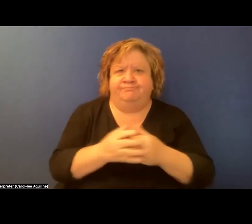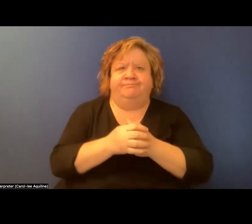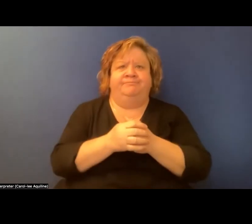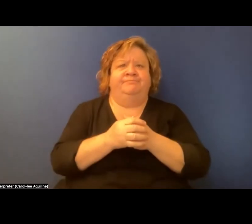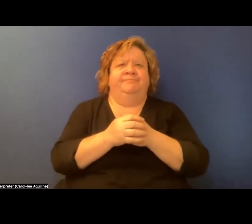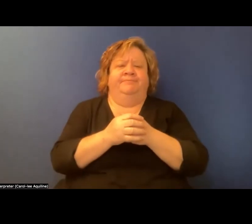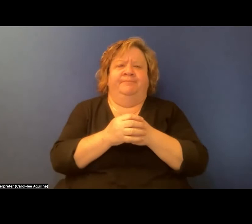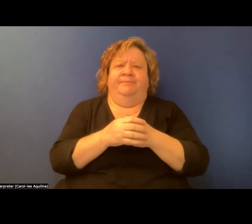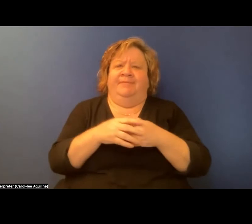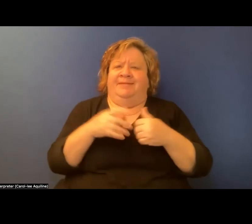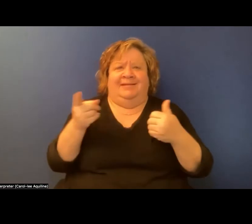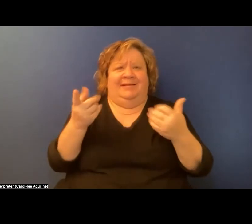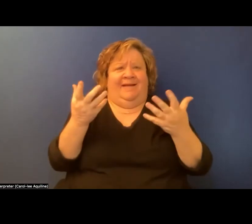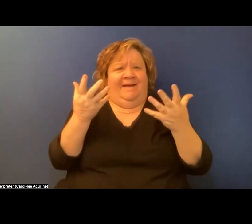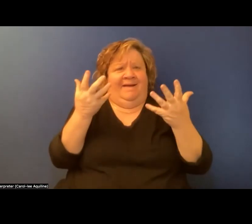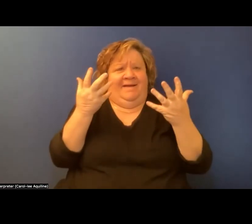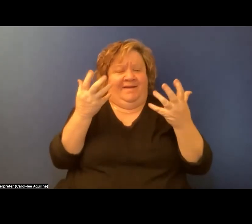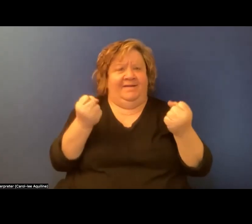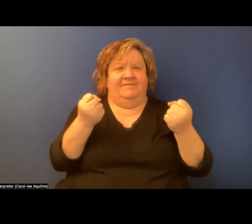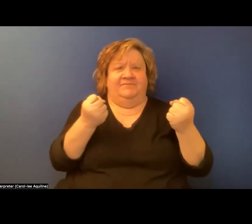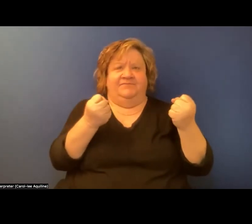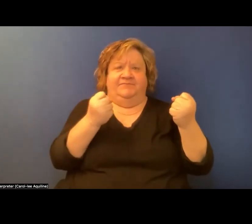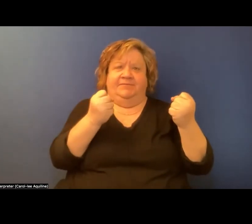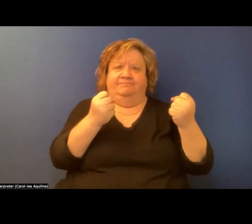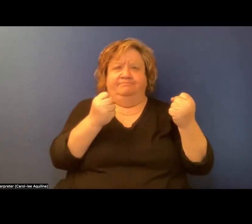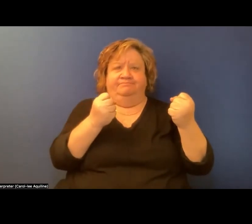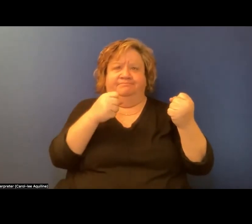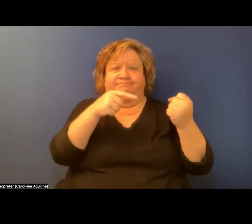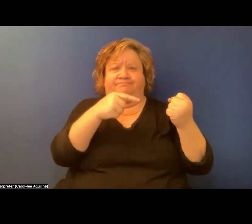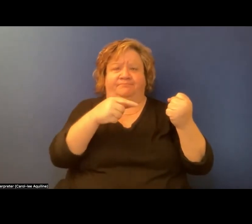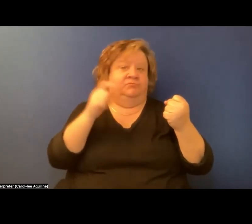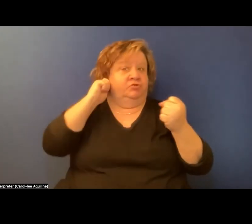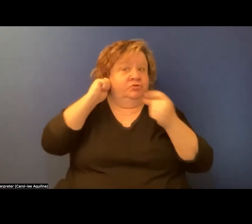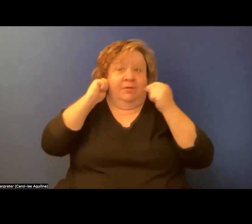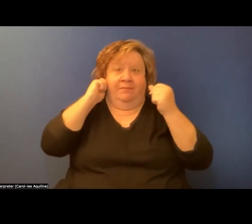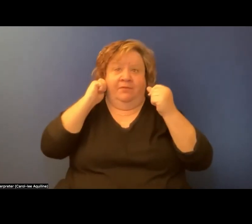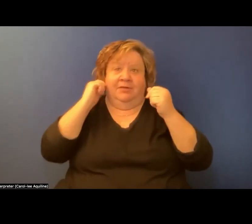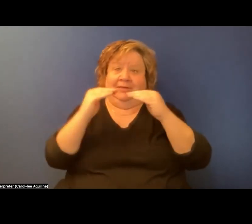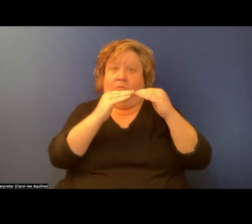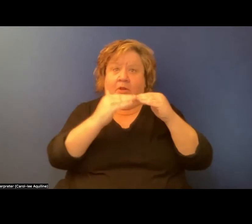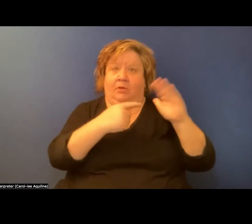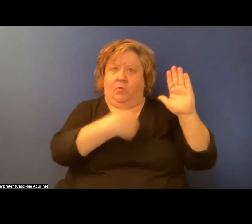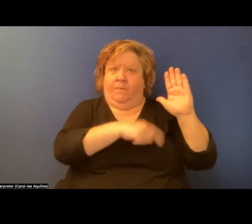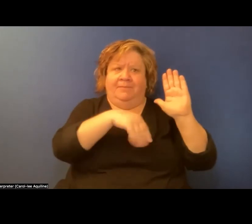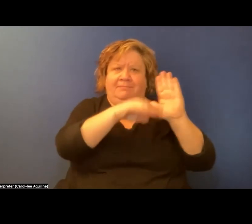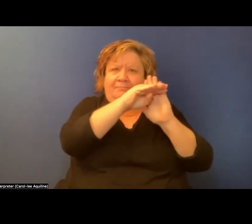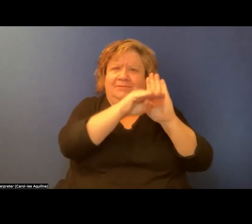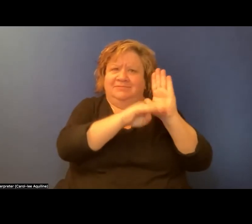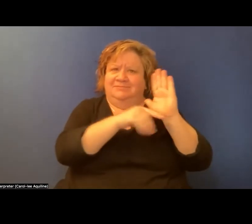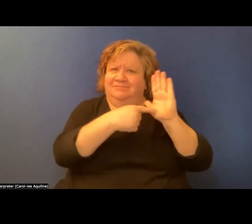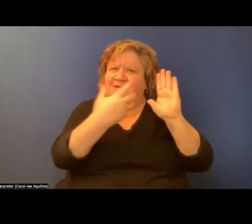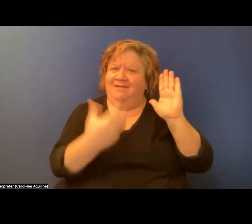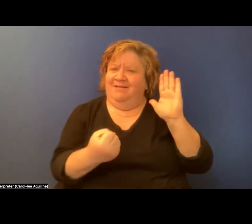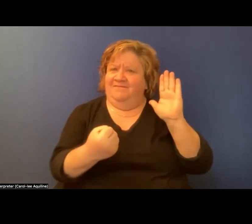through multilateral environment agreements such as Rio Convention and Sendai Framework. I was listening in the